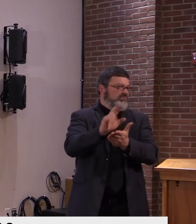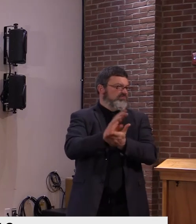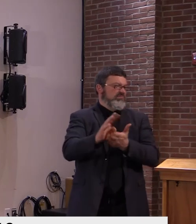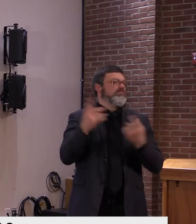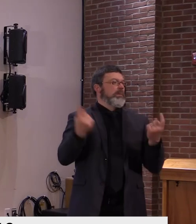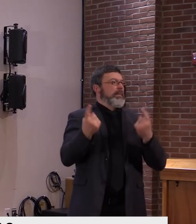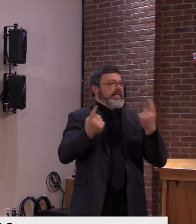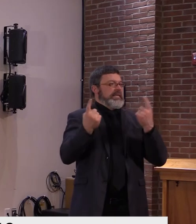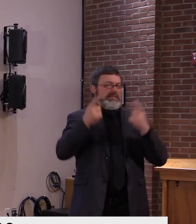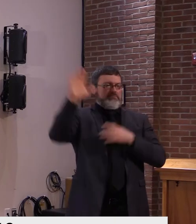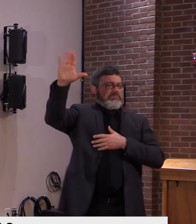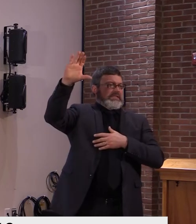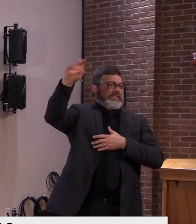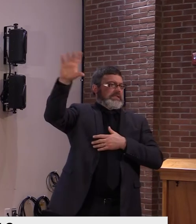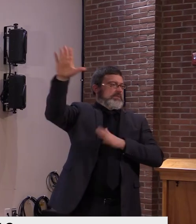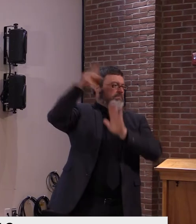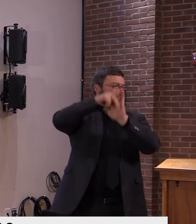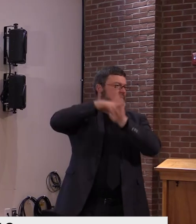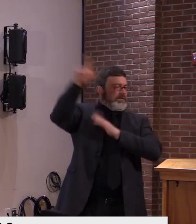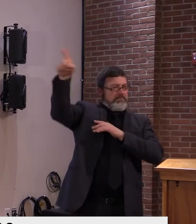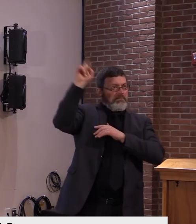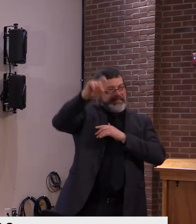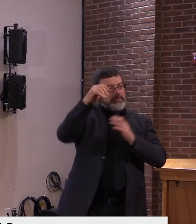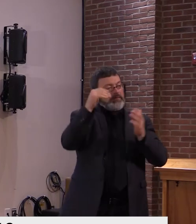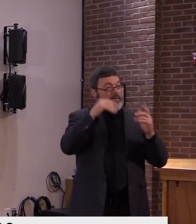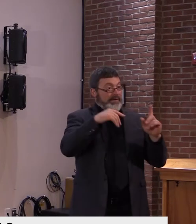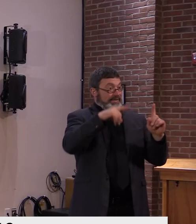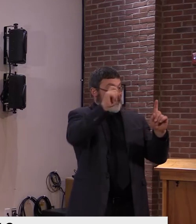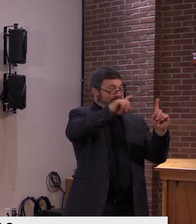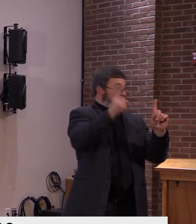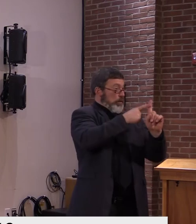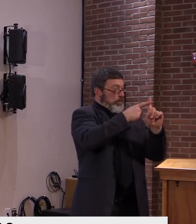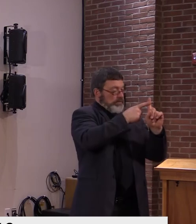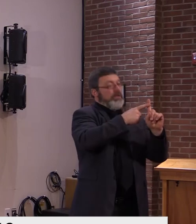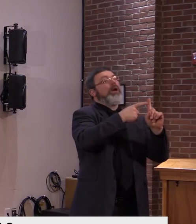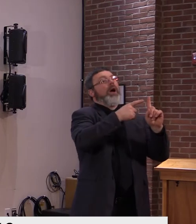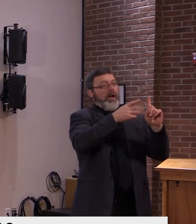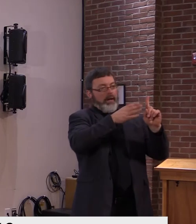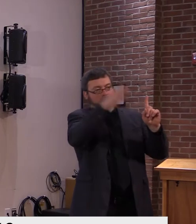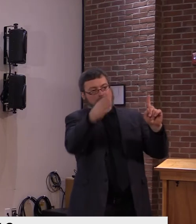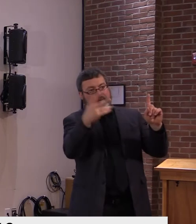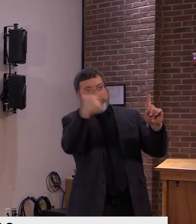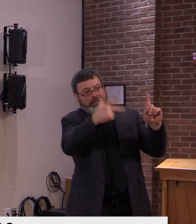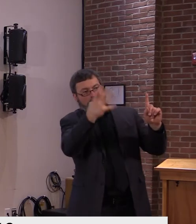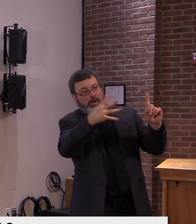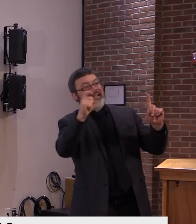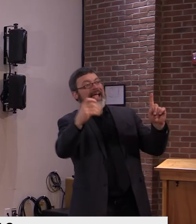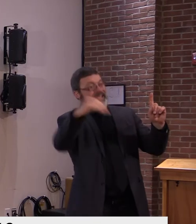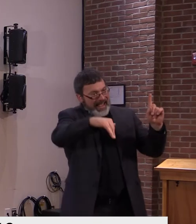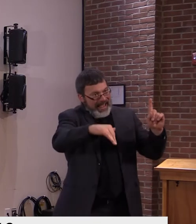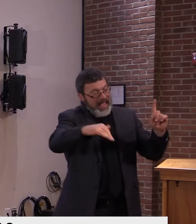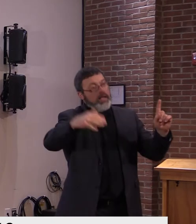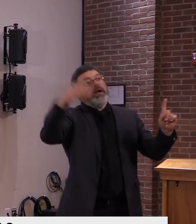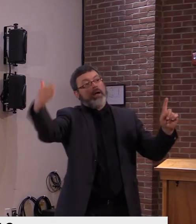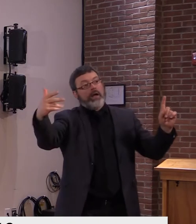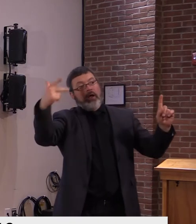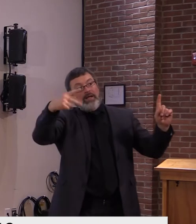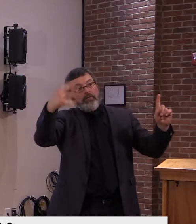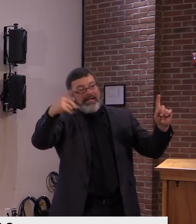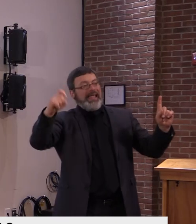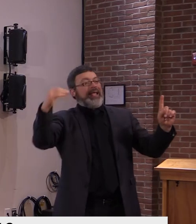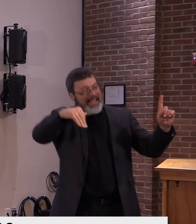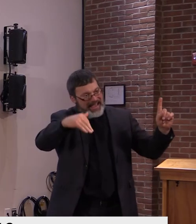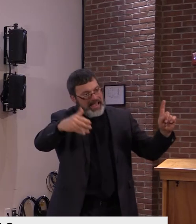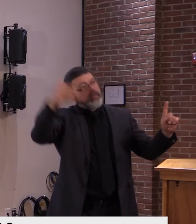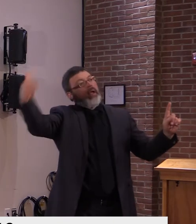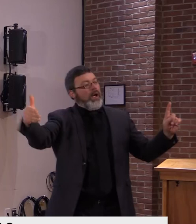again decisively and quickly if we find another positive along the way, whether it's on day three, whether it's on day seven, what have